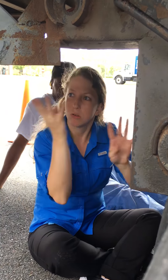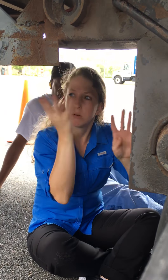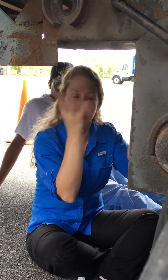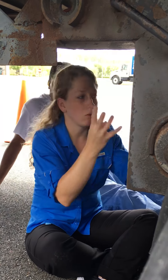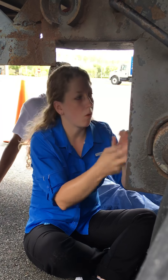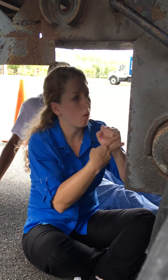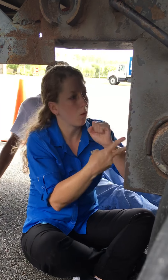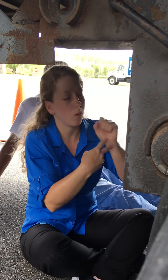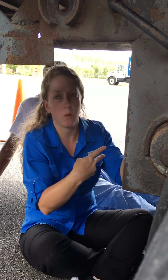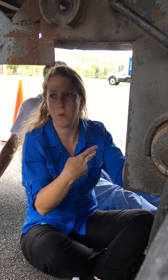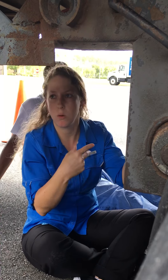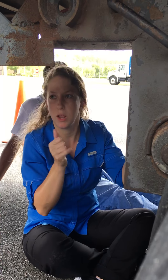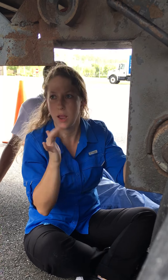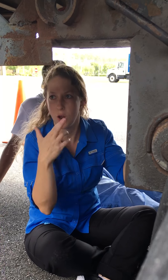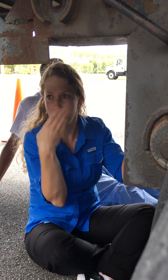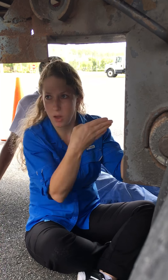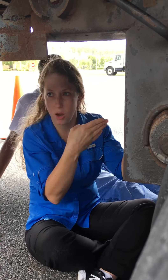Does he have a place to pull to drain it there?